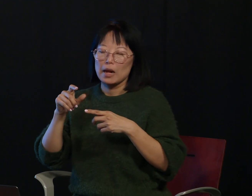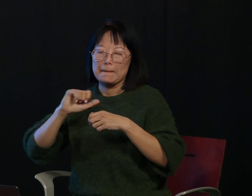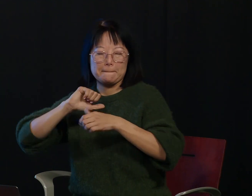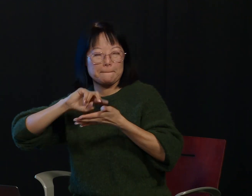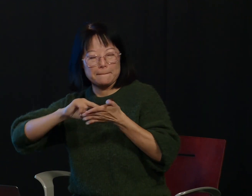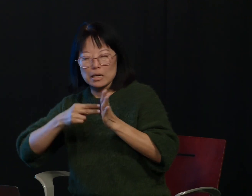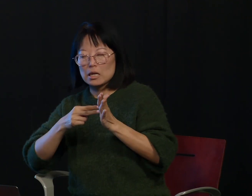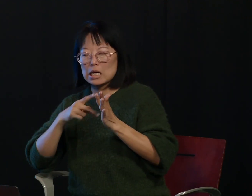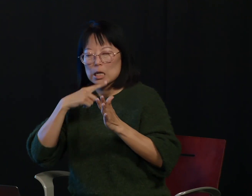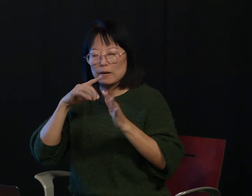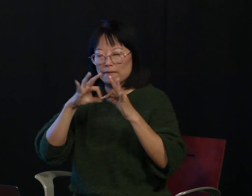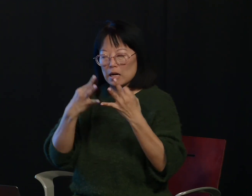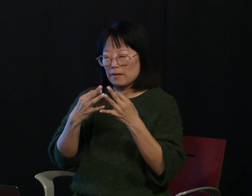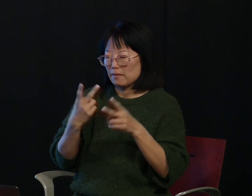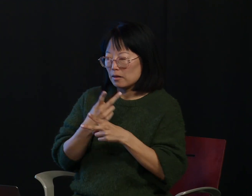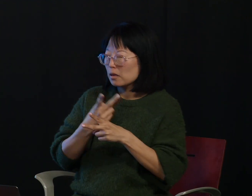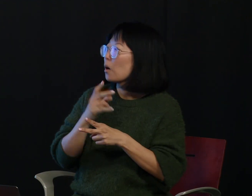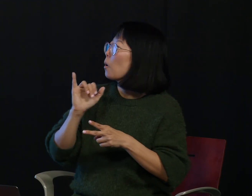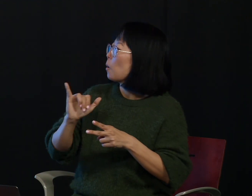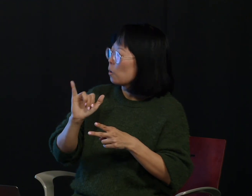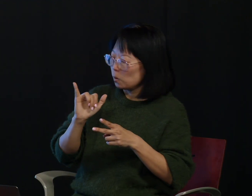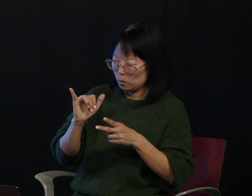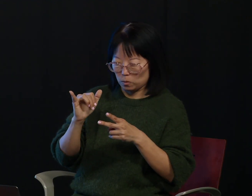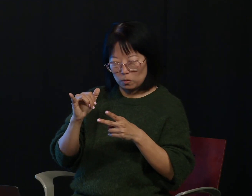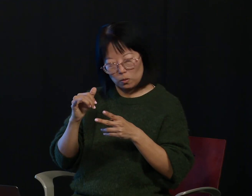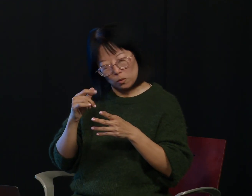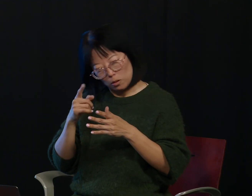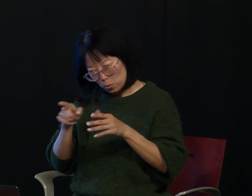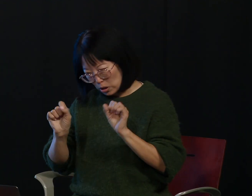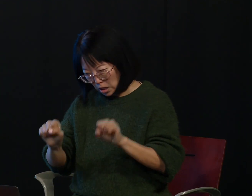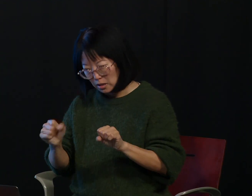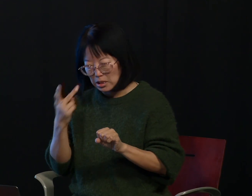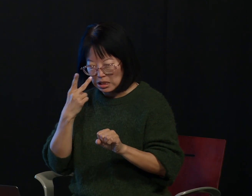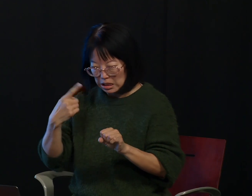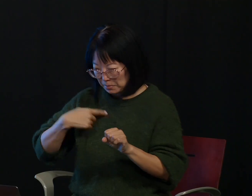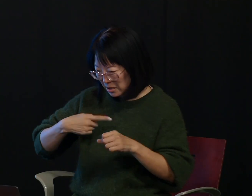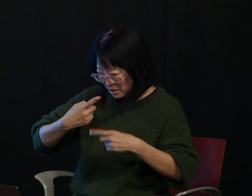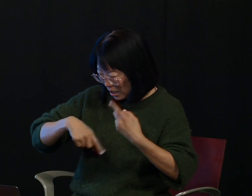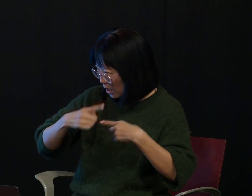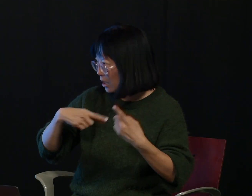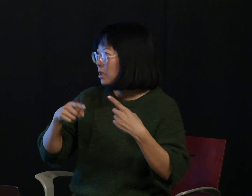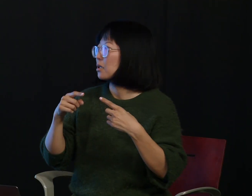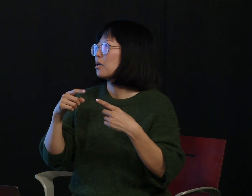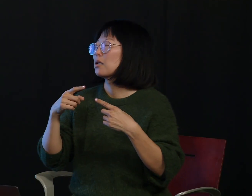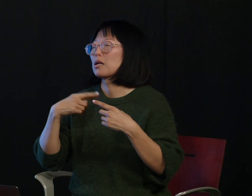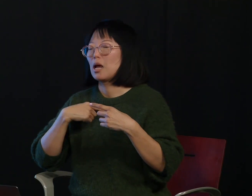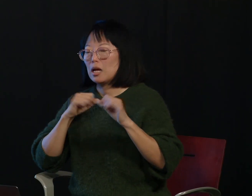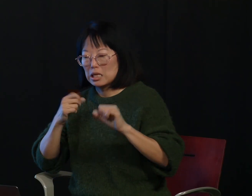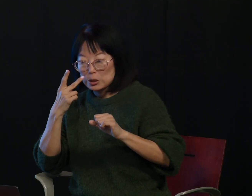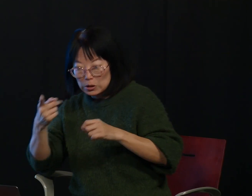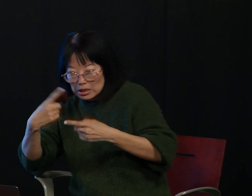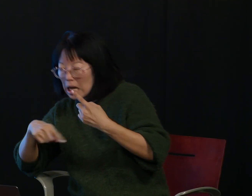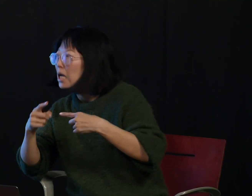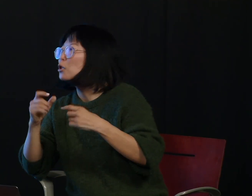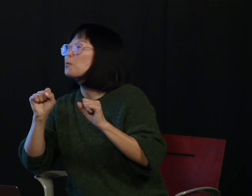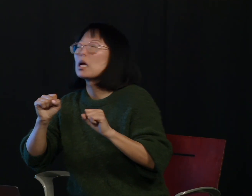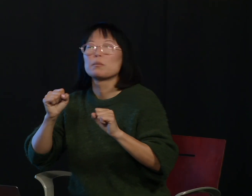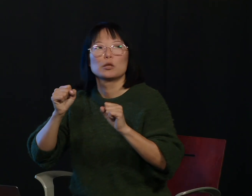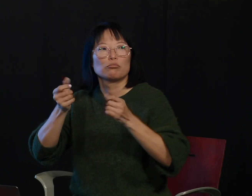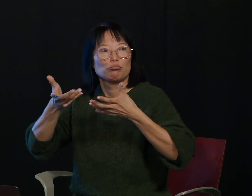needs met, making sure that they can see people when they're signing, that they can be